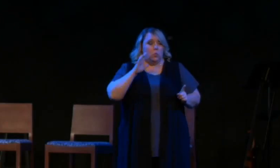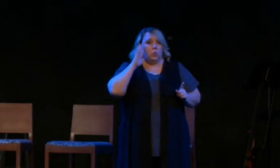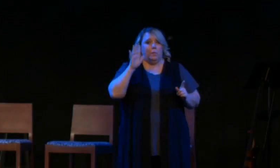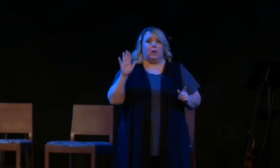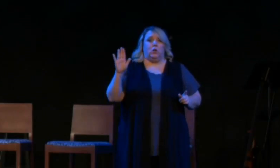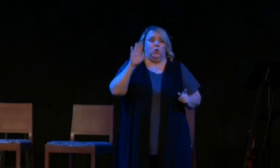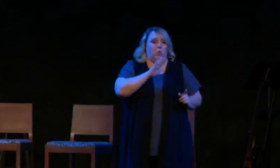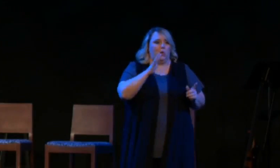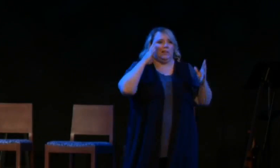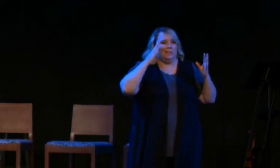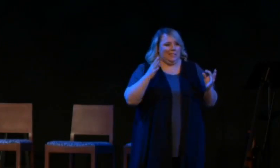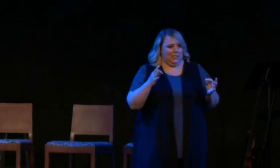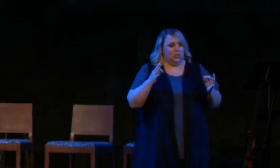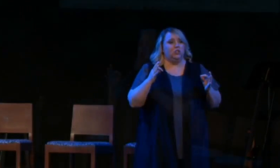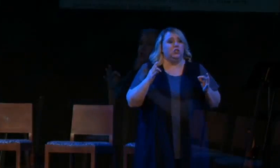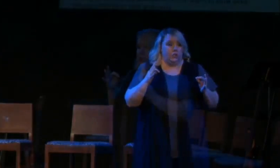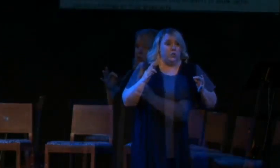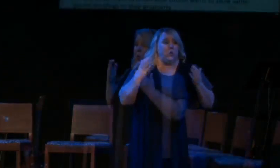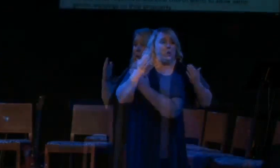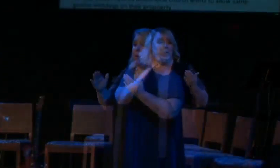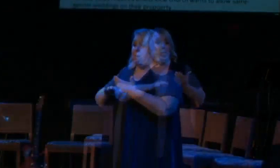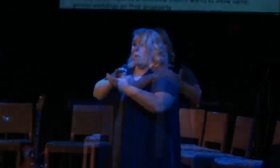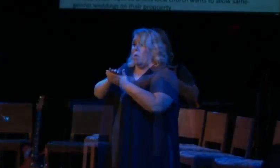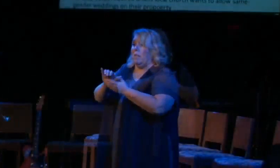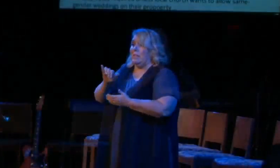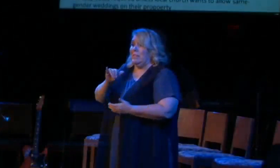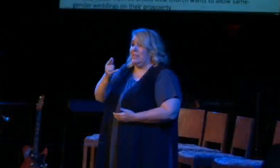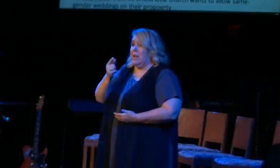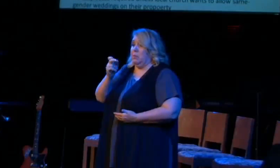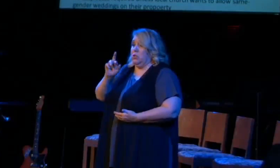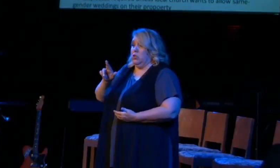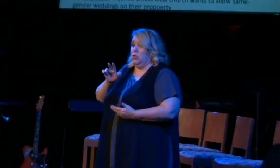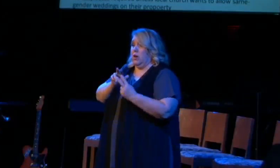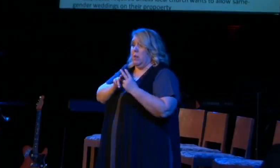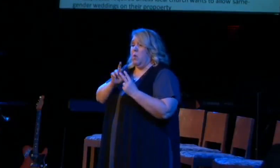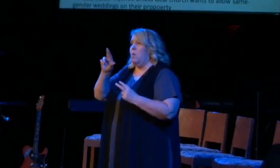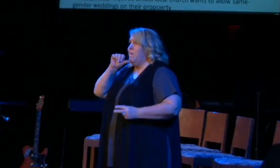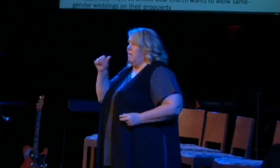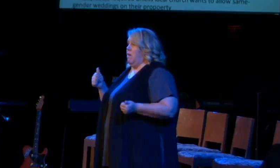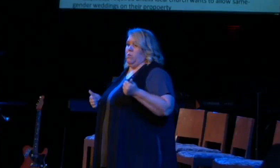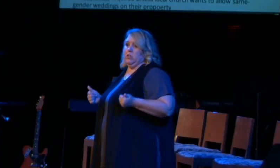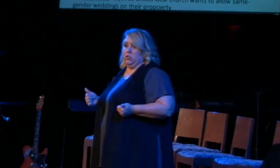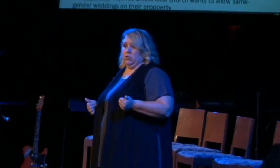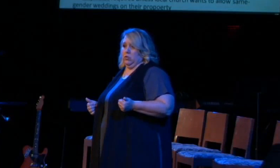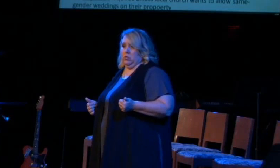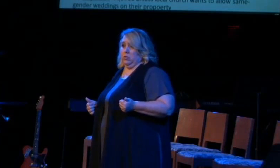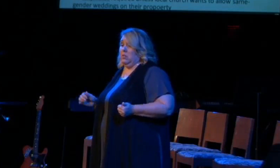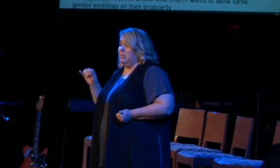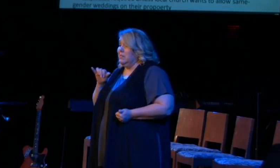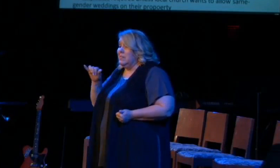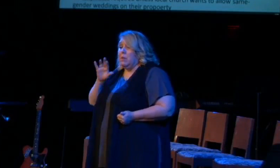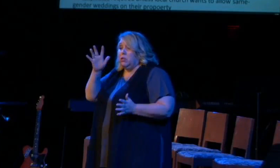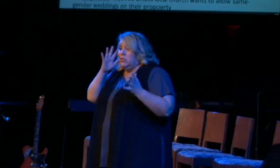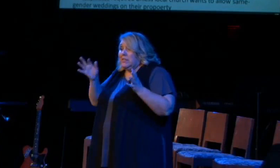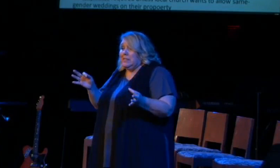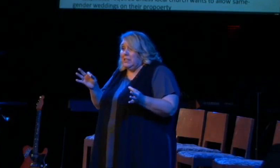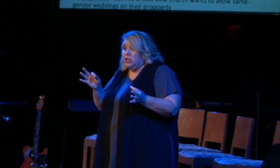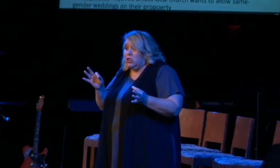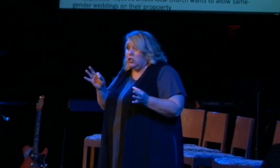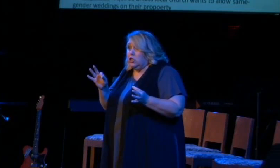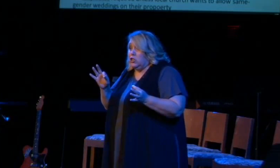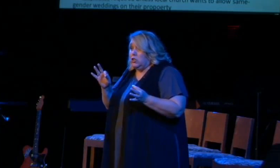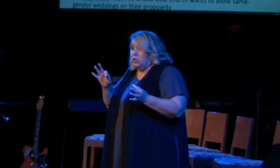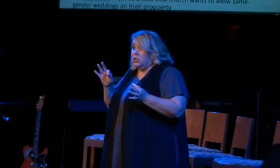to marry a same-gender couple or not to. Just like it's your decision to marry a couple where one party